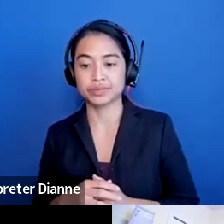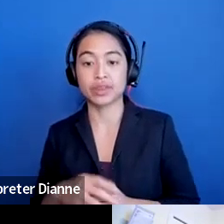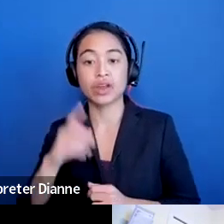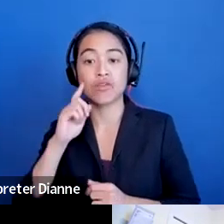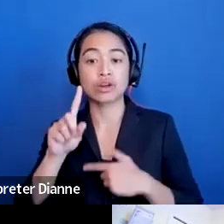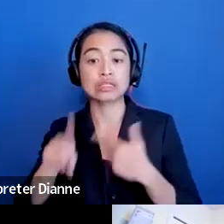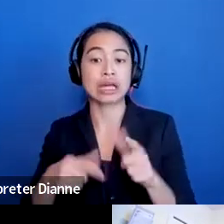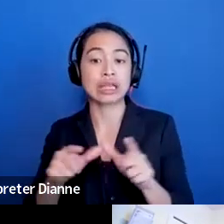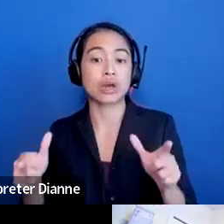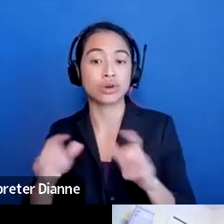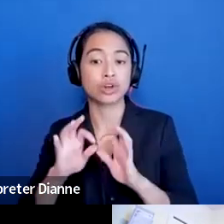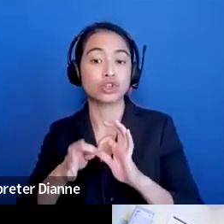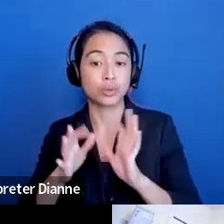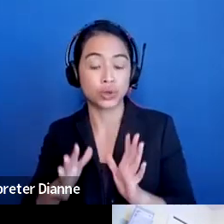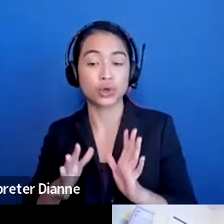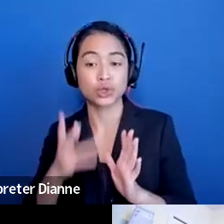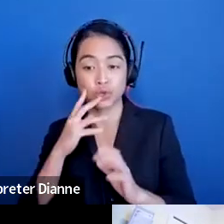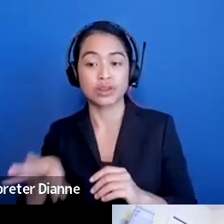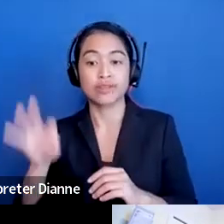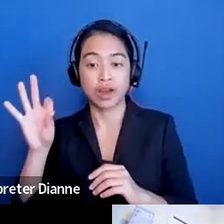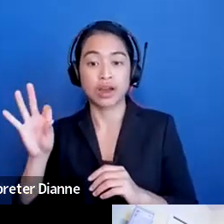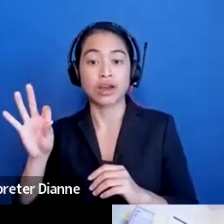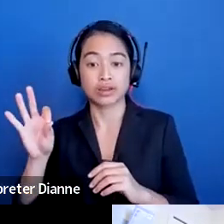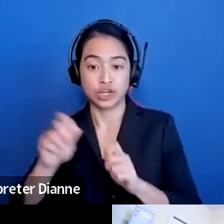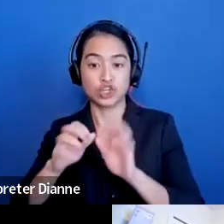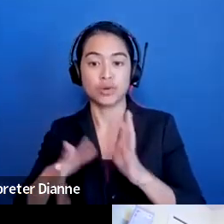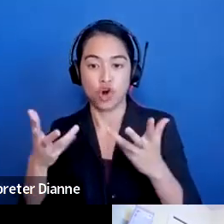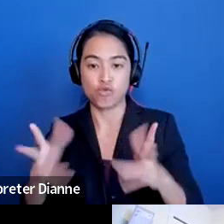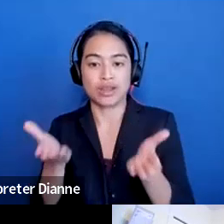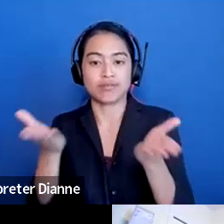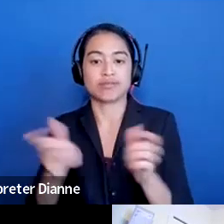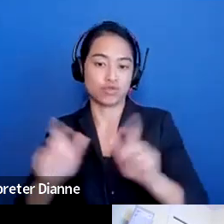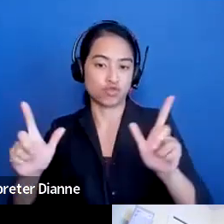sign language interpreting, you can find the interpreter on the screen.